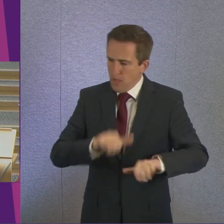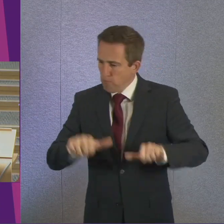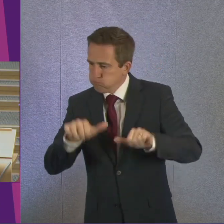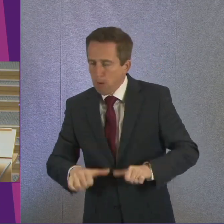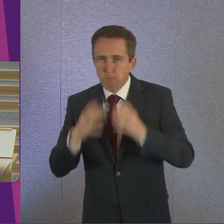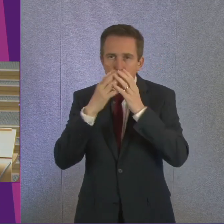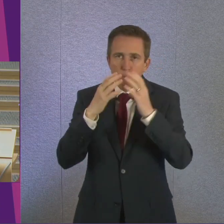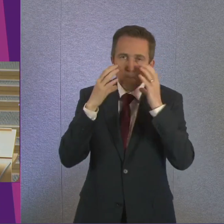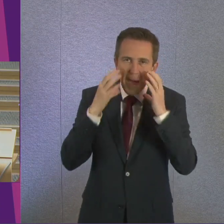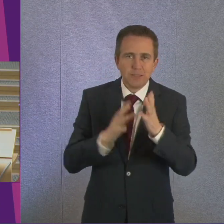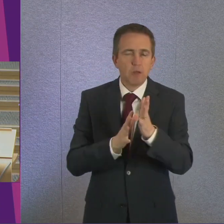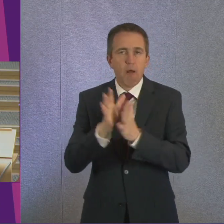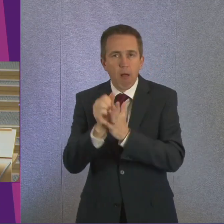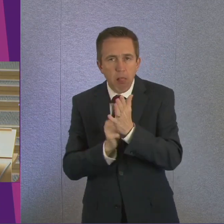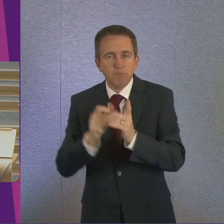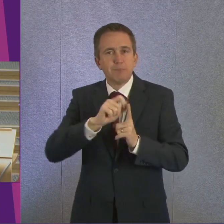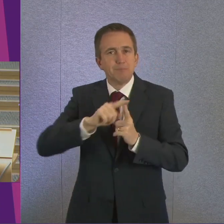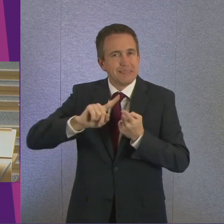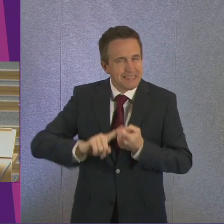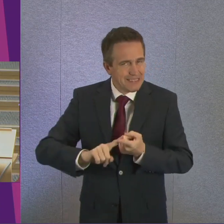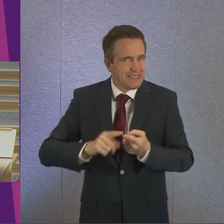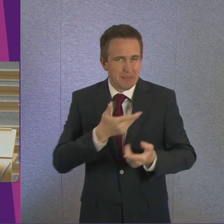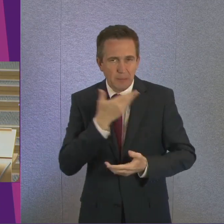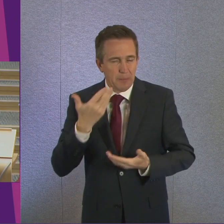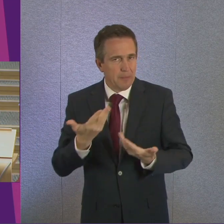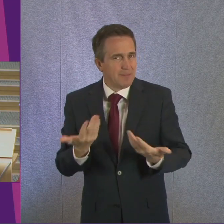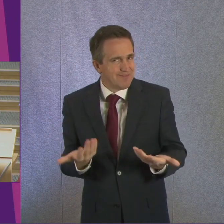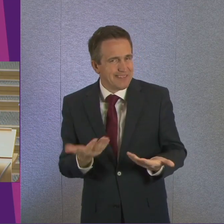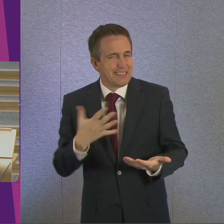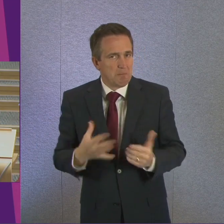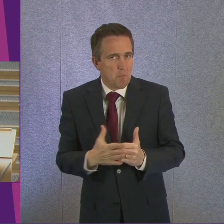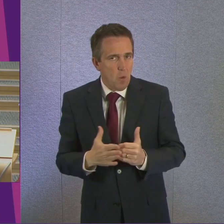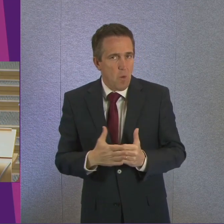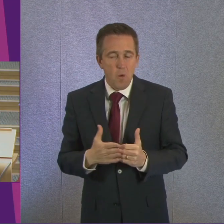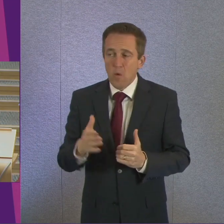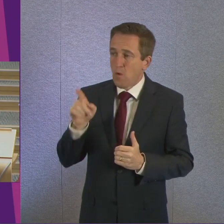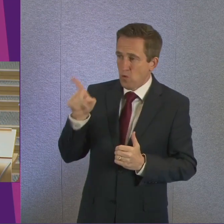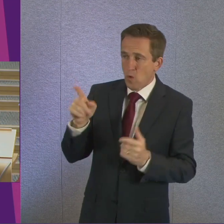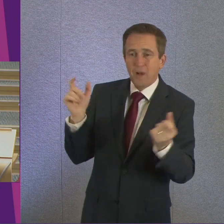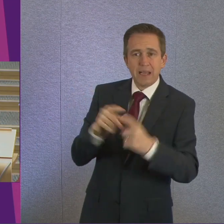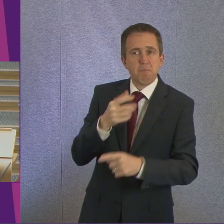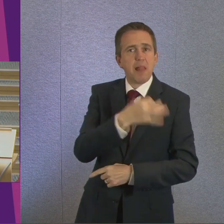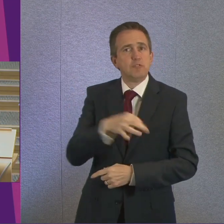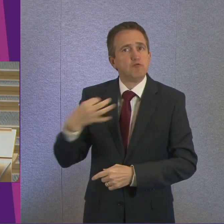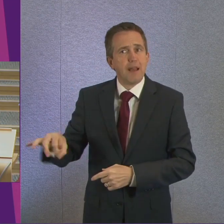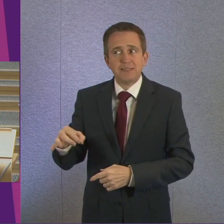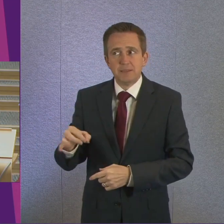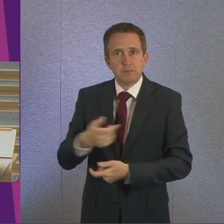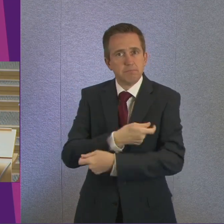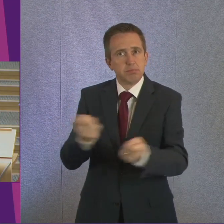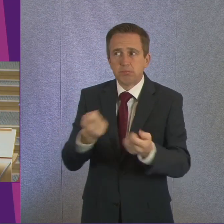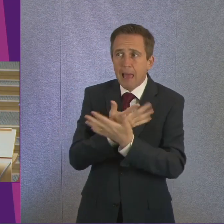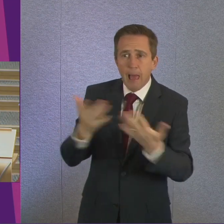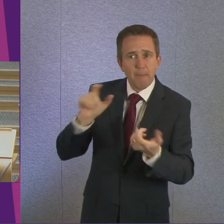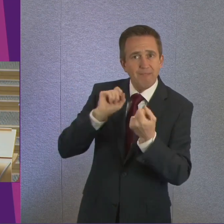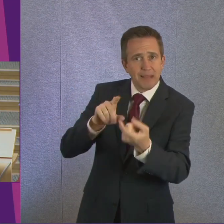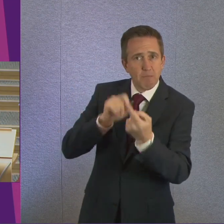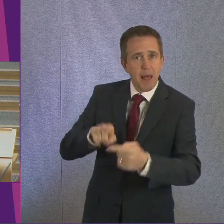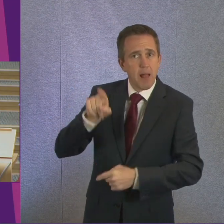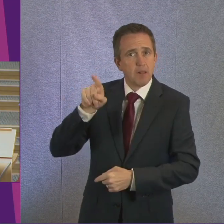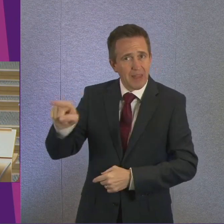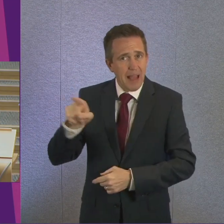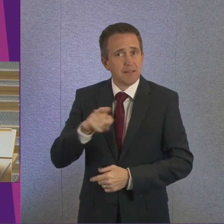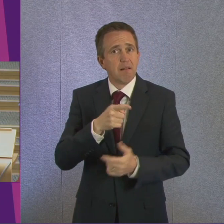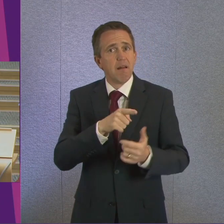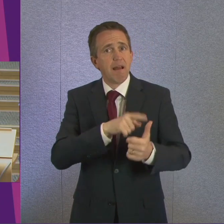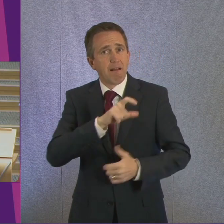masks and gloves and so on. The Cabinet Secretary mentioned the email address that the government uses. Can I ask how many people have emailed that account